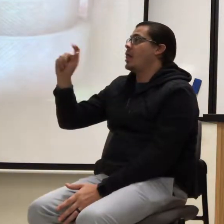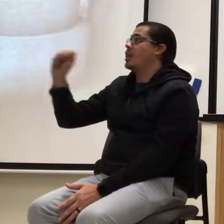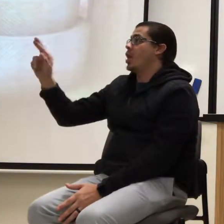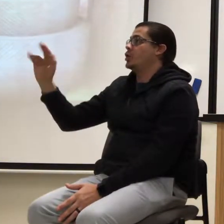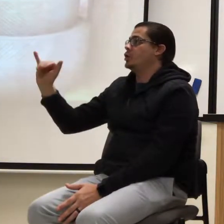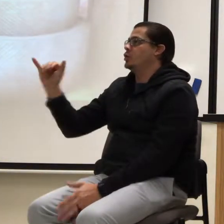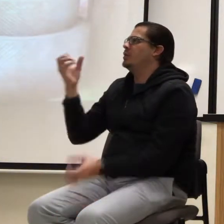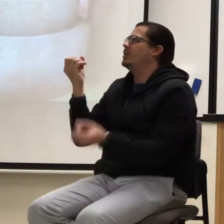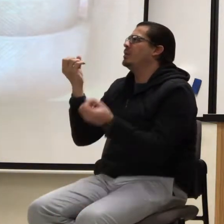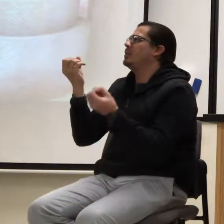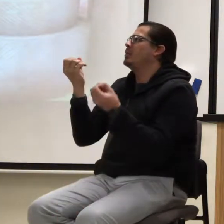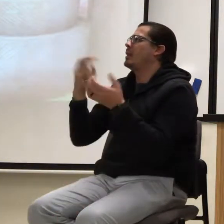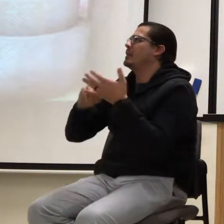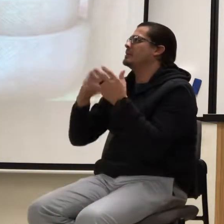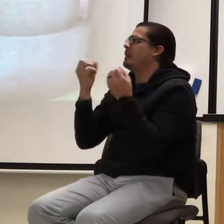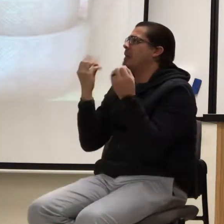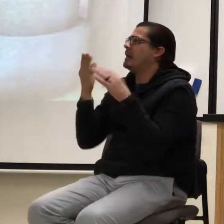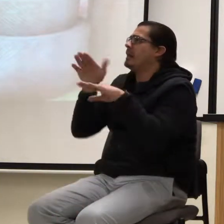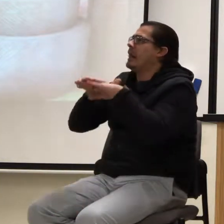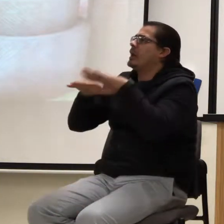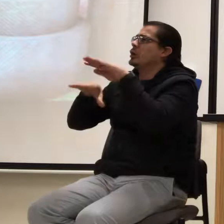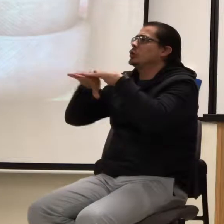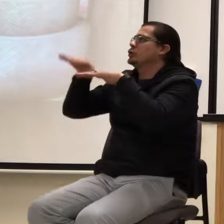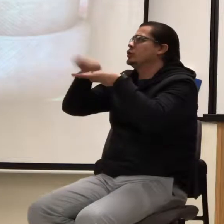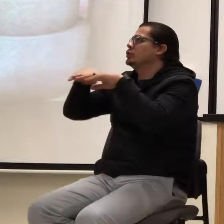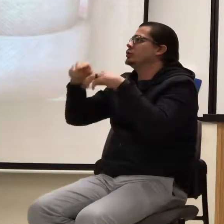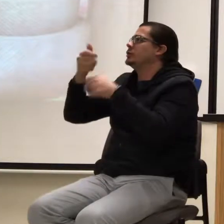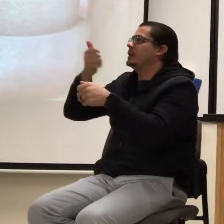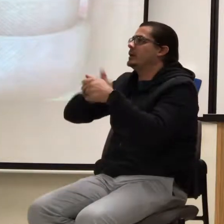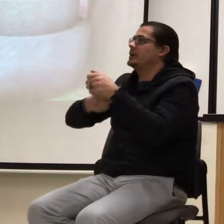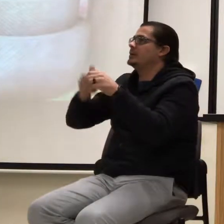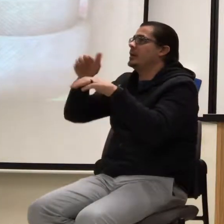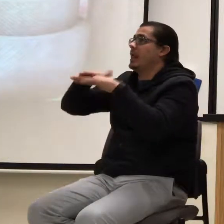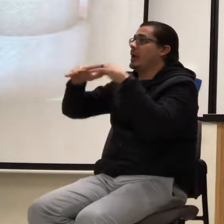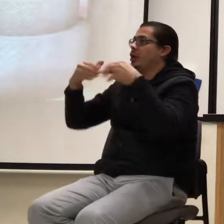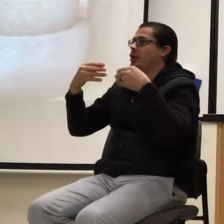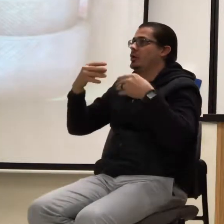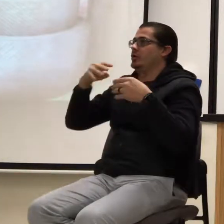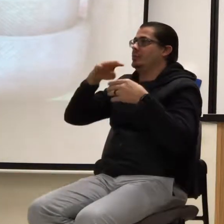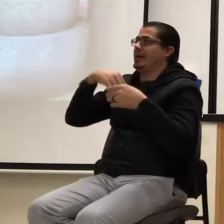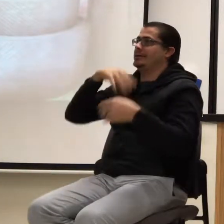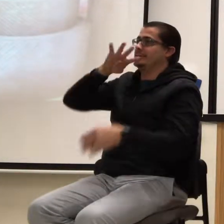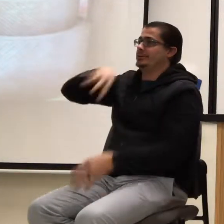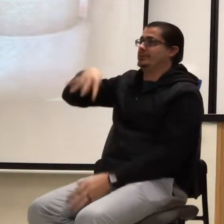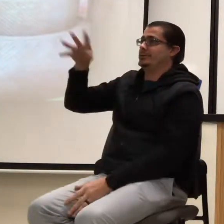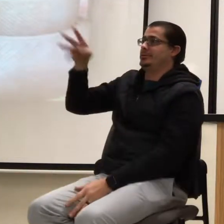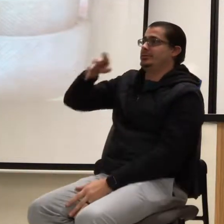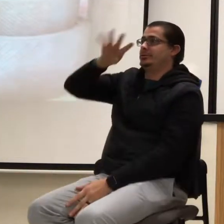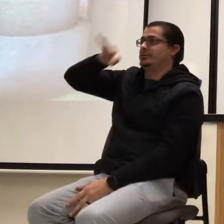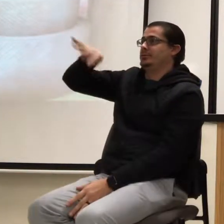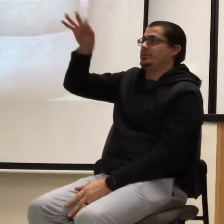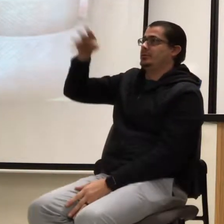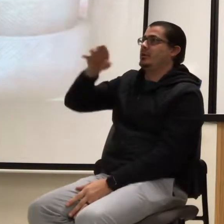Many layers, and you pull out the layers, each layer you have this alternating arrangement of collagen and crystals.